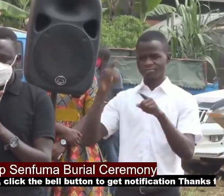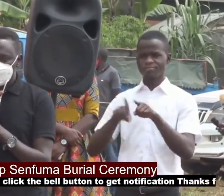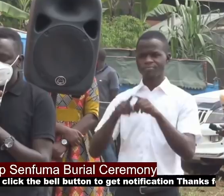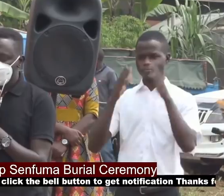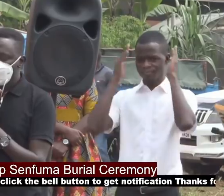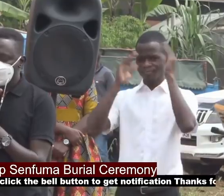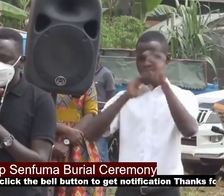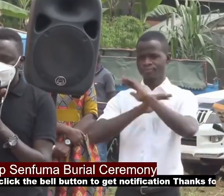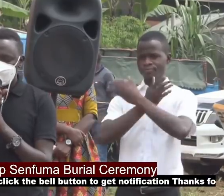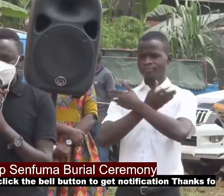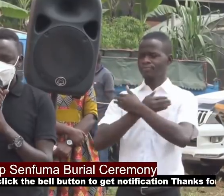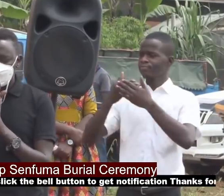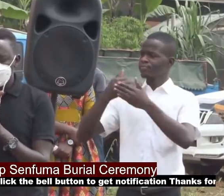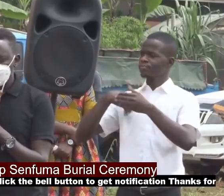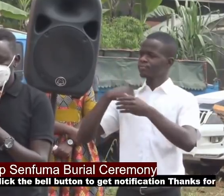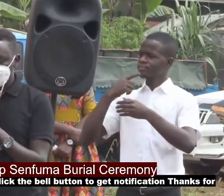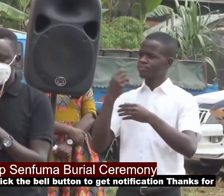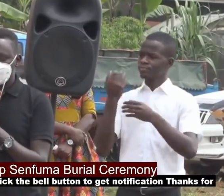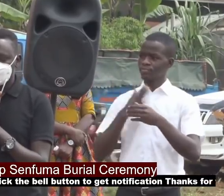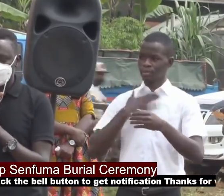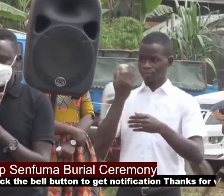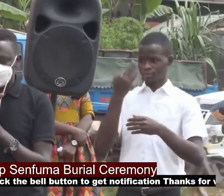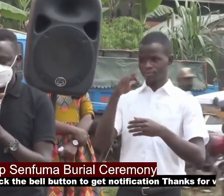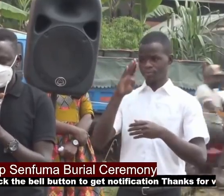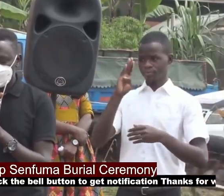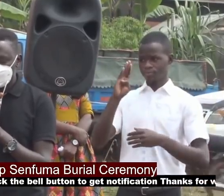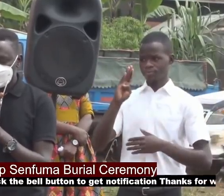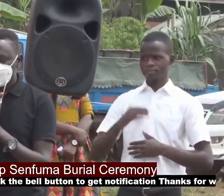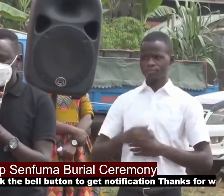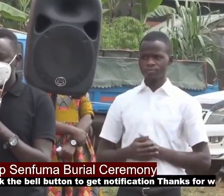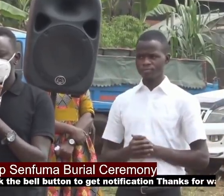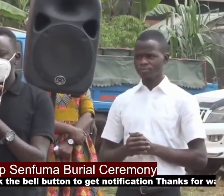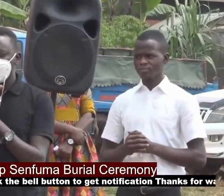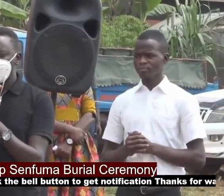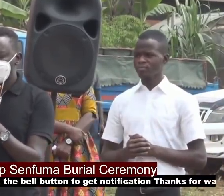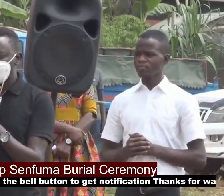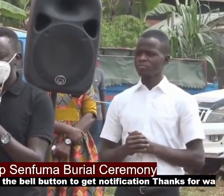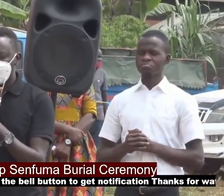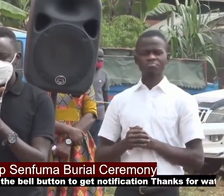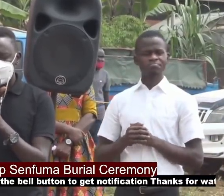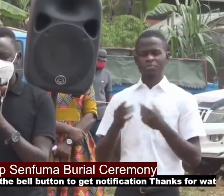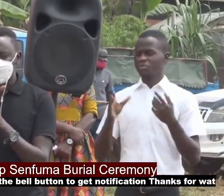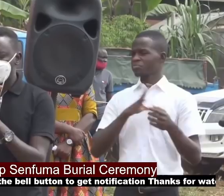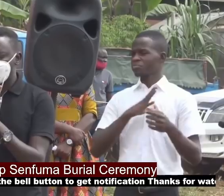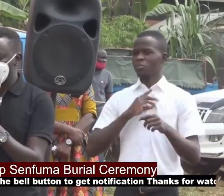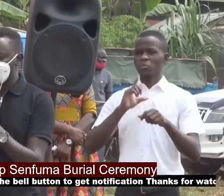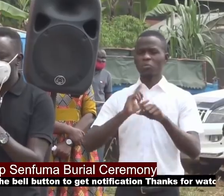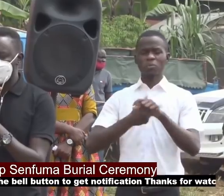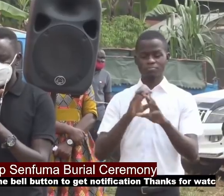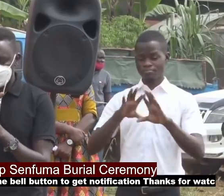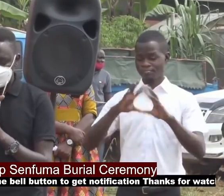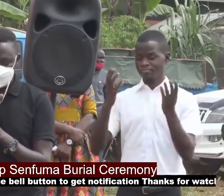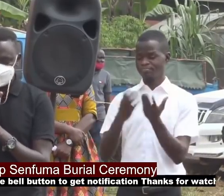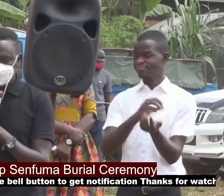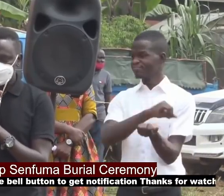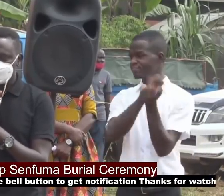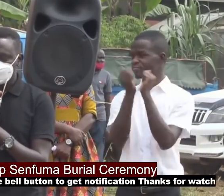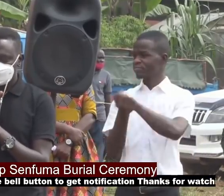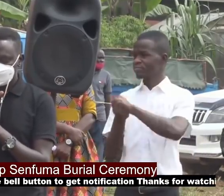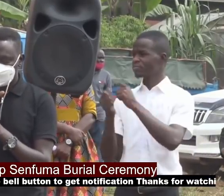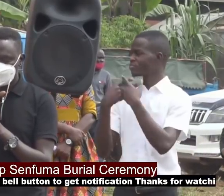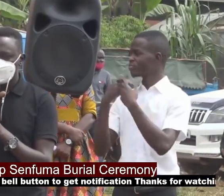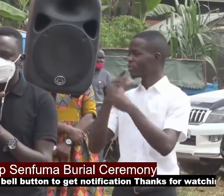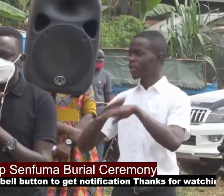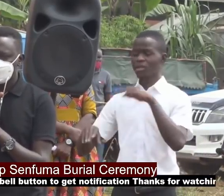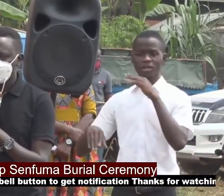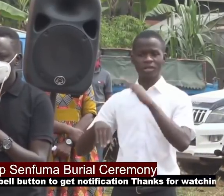just like Pastor Senfuma. Nagambye ku Facebook yange. I said on my Facebook. Ensi ne bwe yakyuka Pastor Senfuma teyakyusa njiri. Even when the